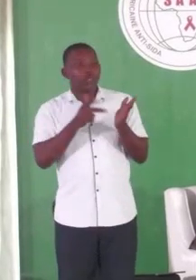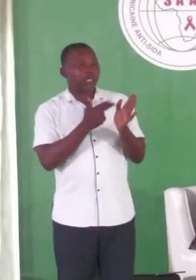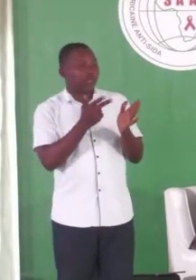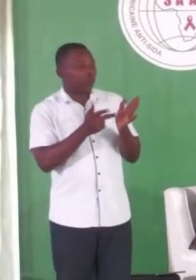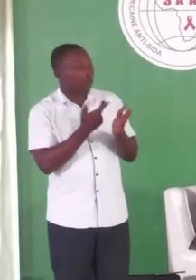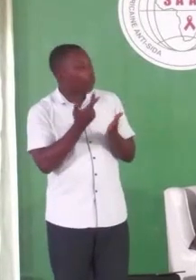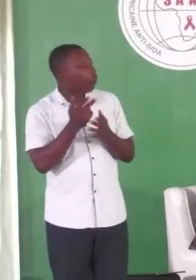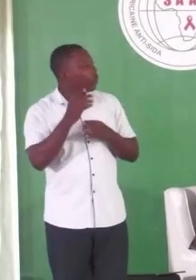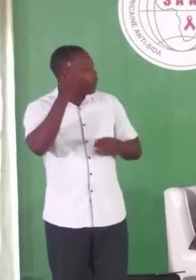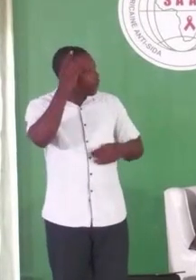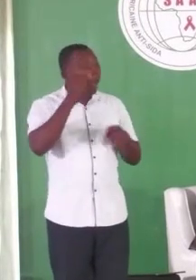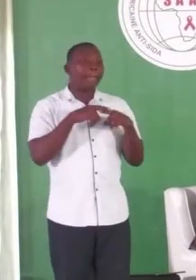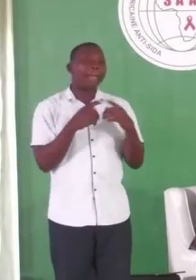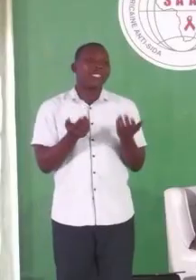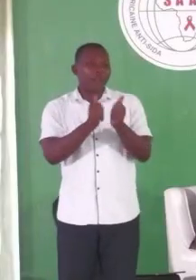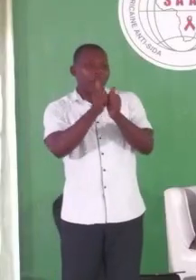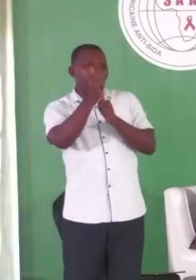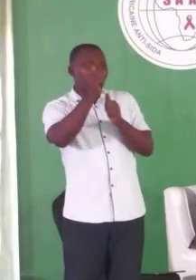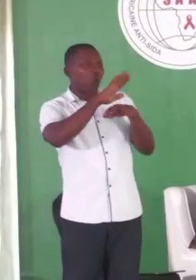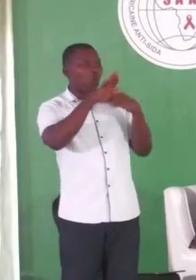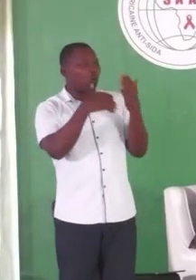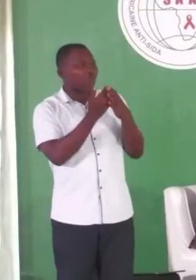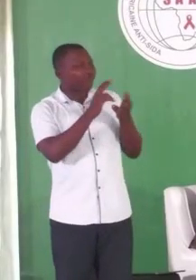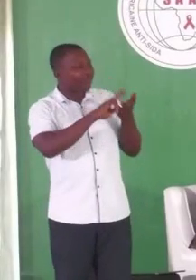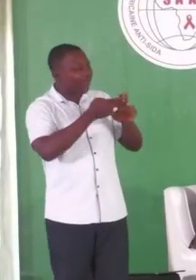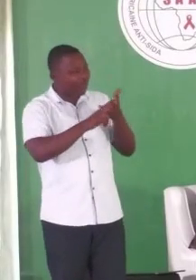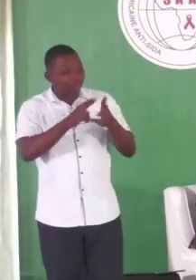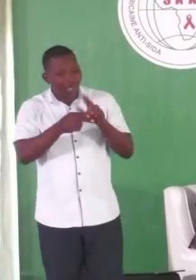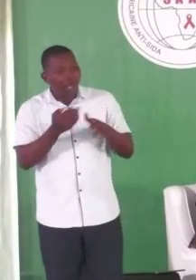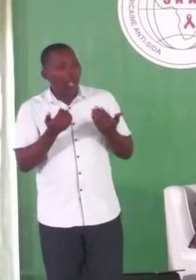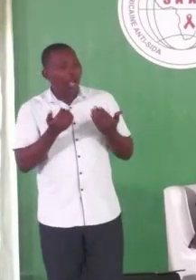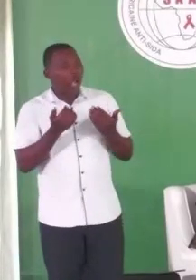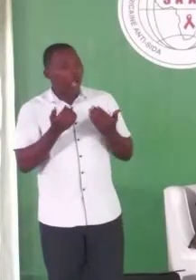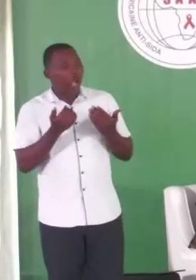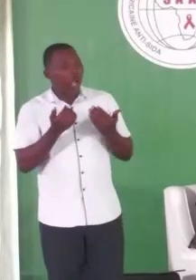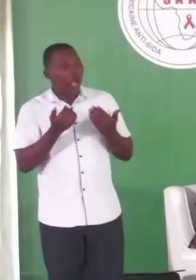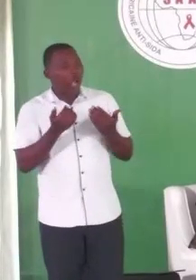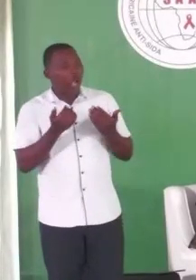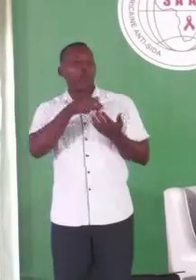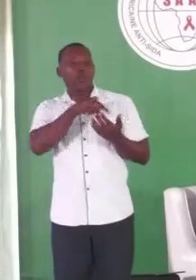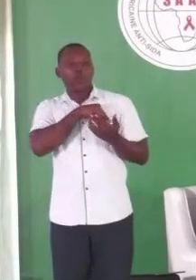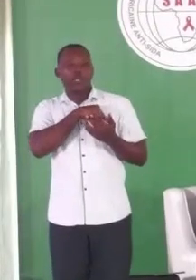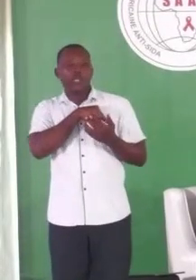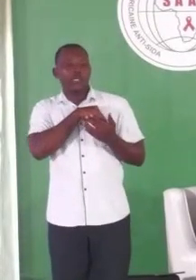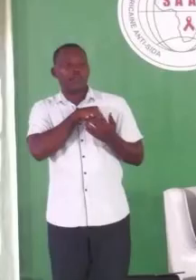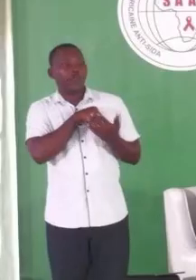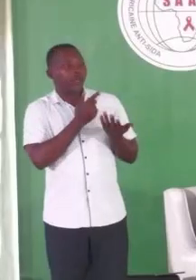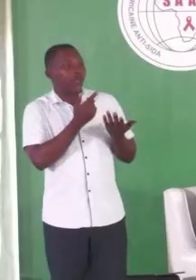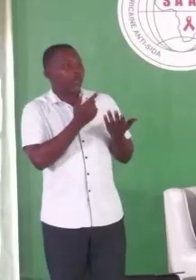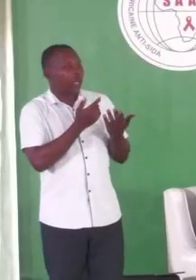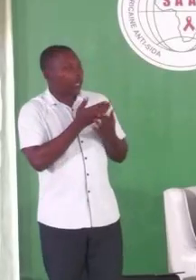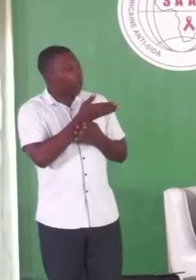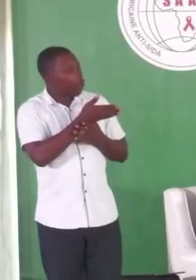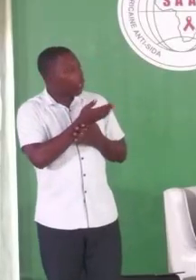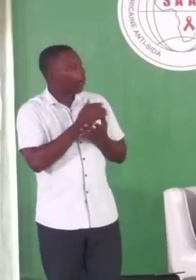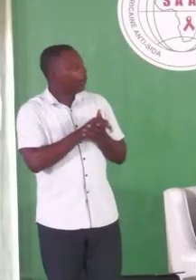But really beyond these quantitative elements, there are also a set of qualitative criteria. And my